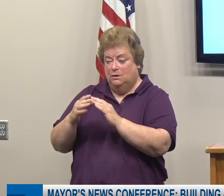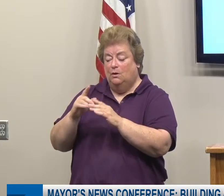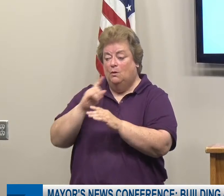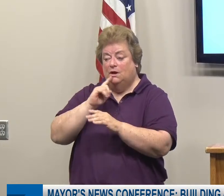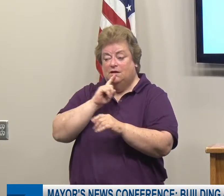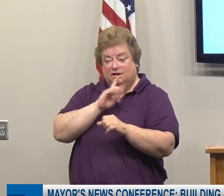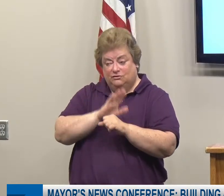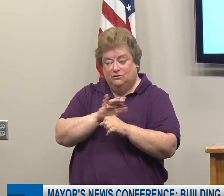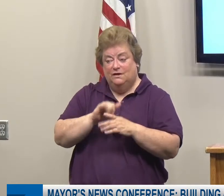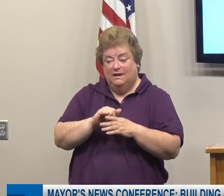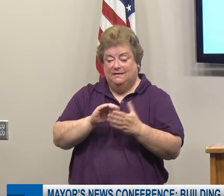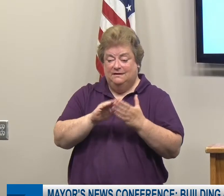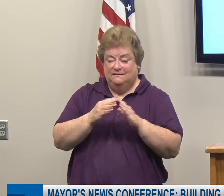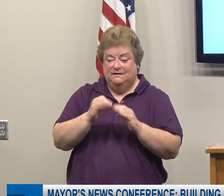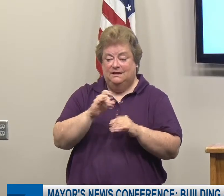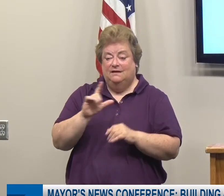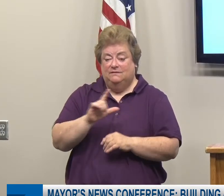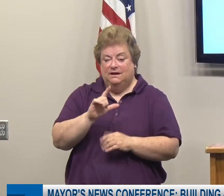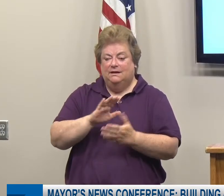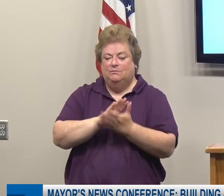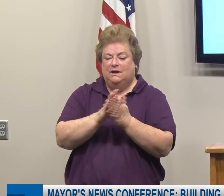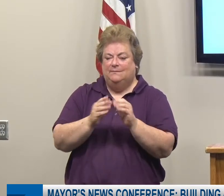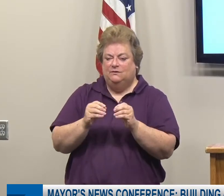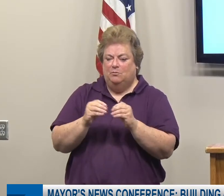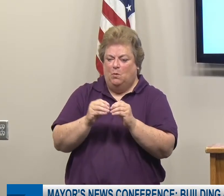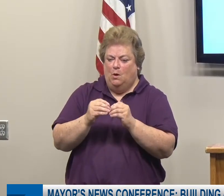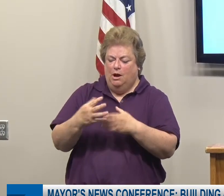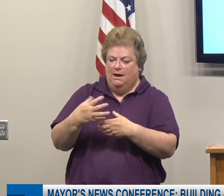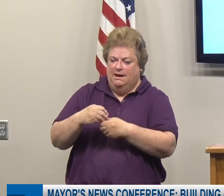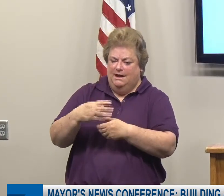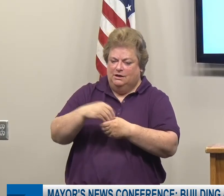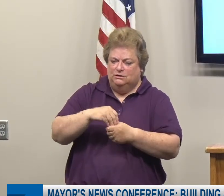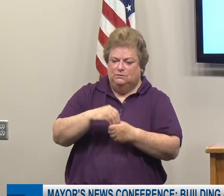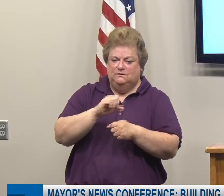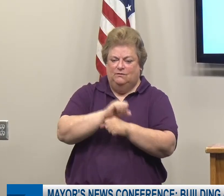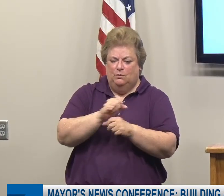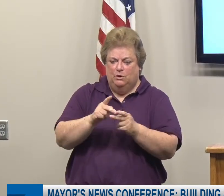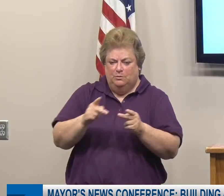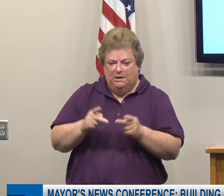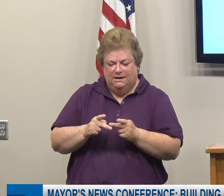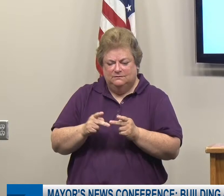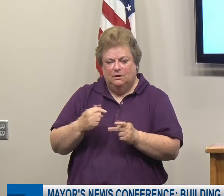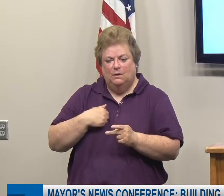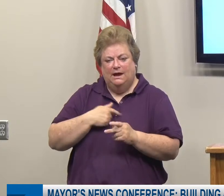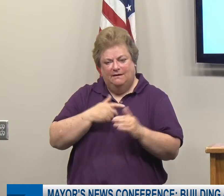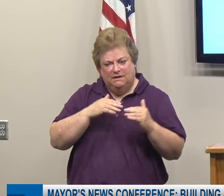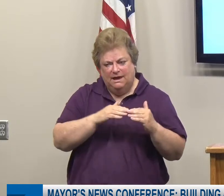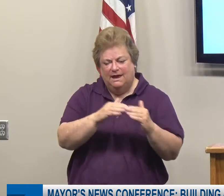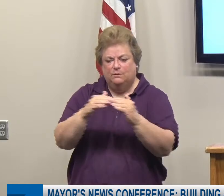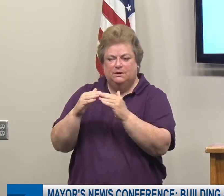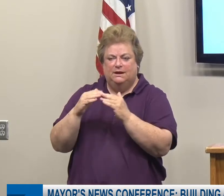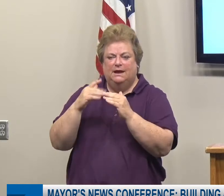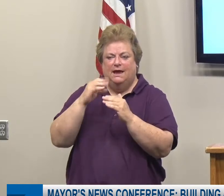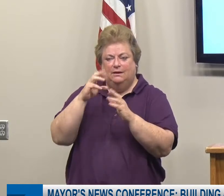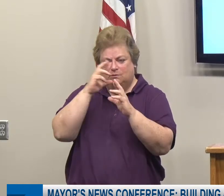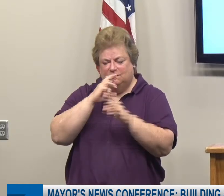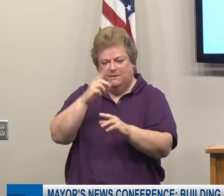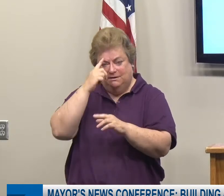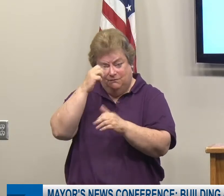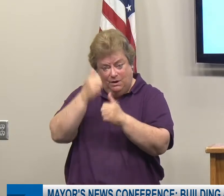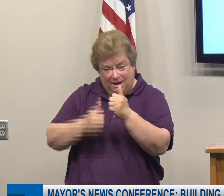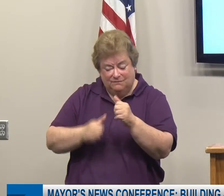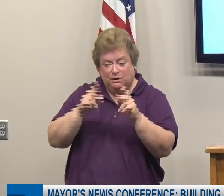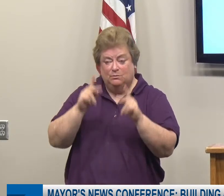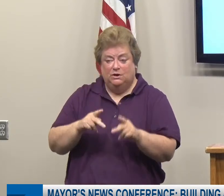Lincoln is an even more inclusive workplace, and that we are incorporating the values of equity and respect for every resident into the work